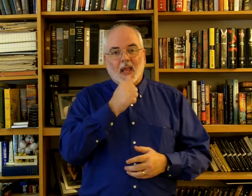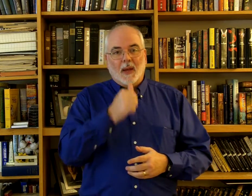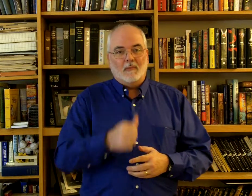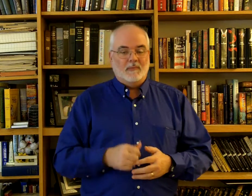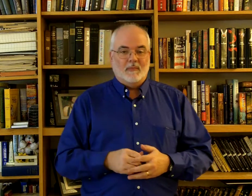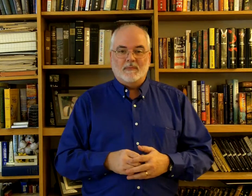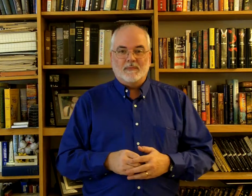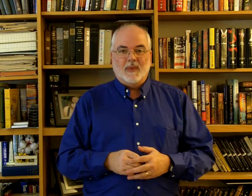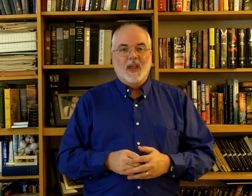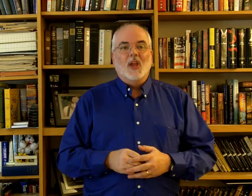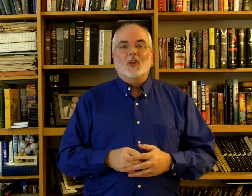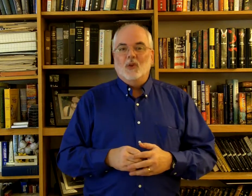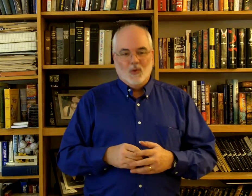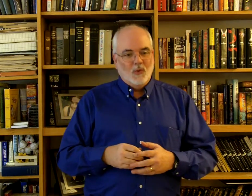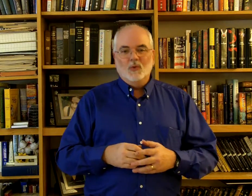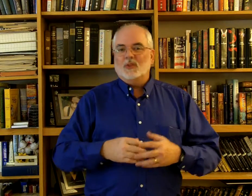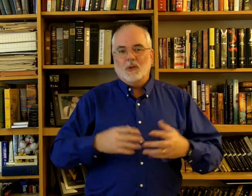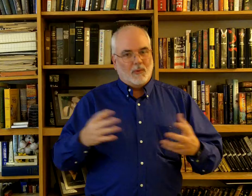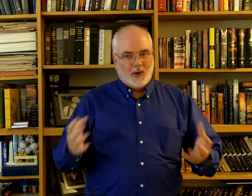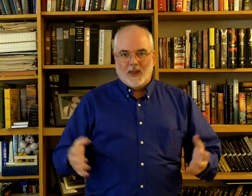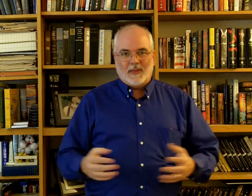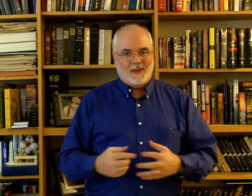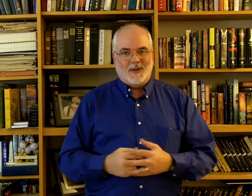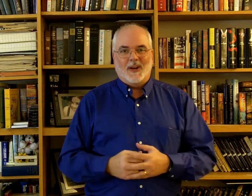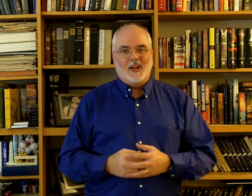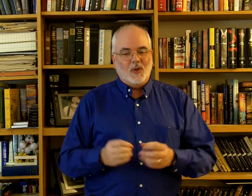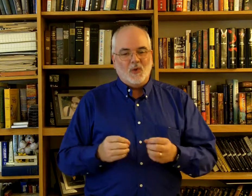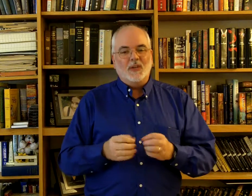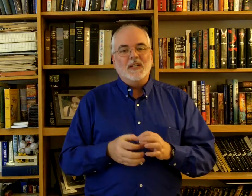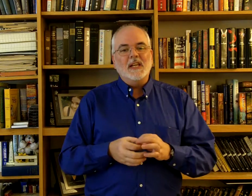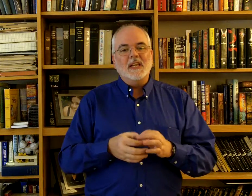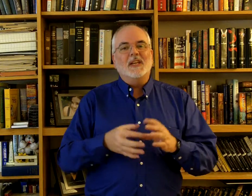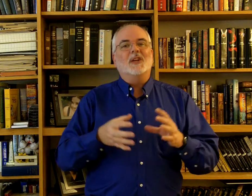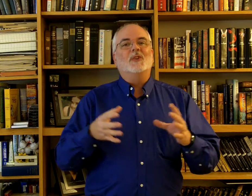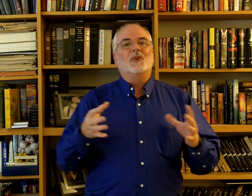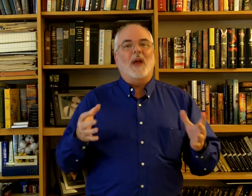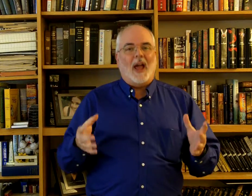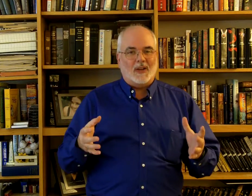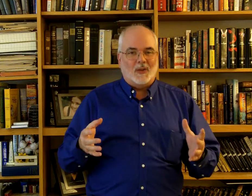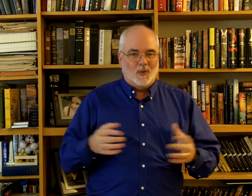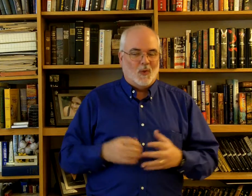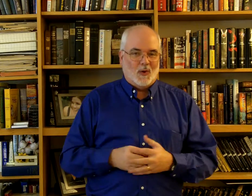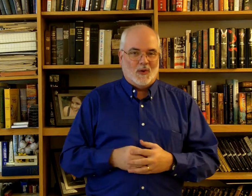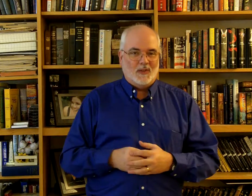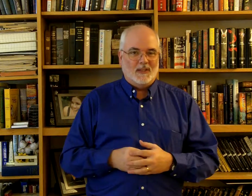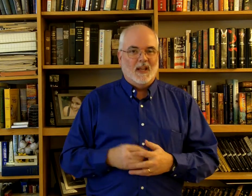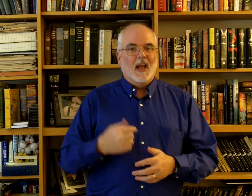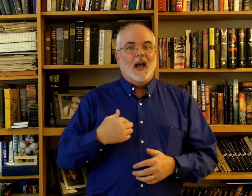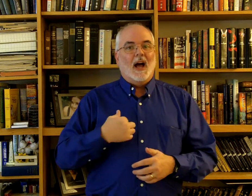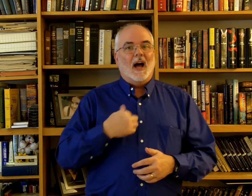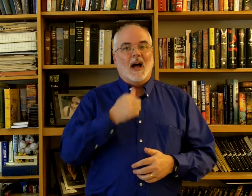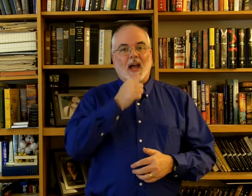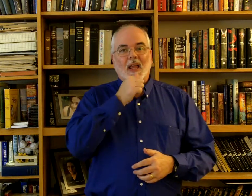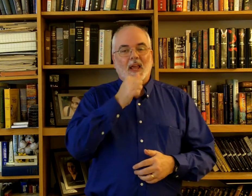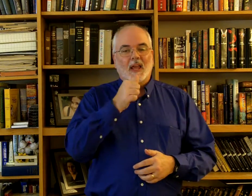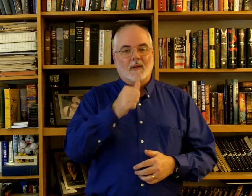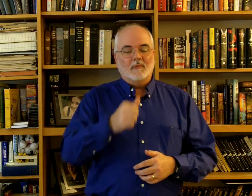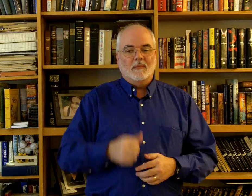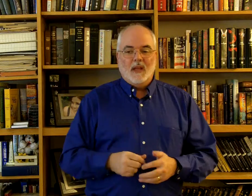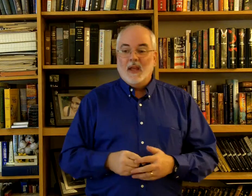am. Use the breath, alright? You decontract the words. I am.